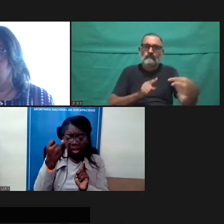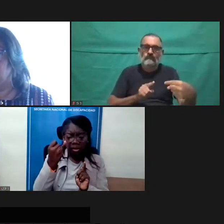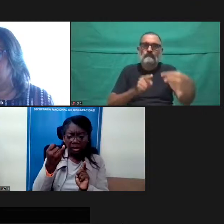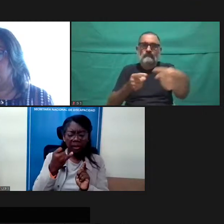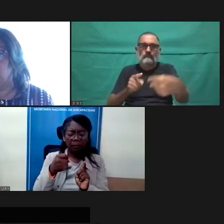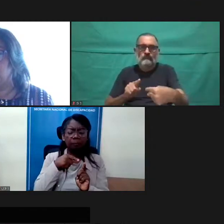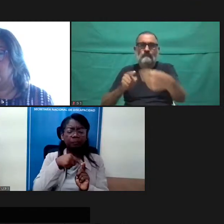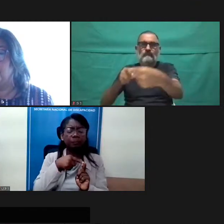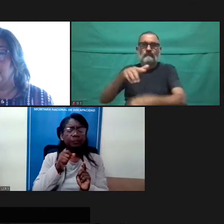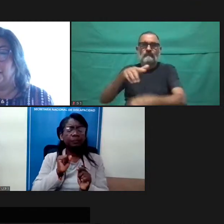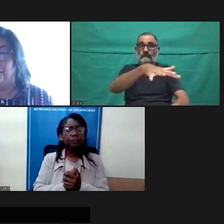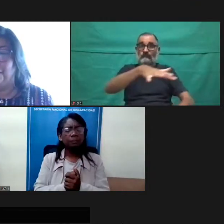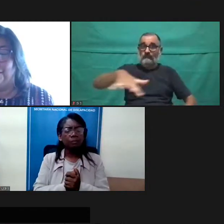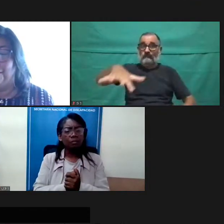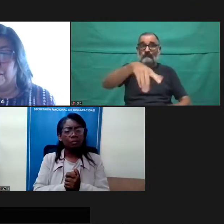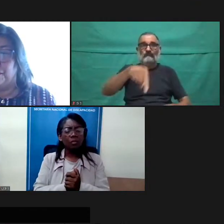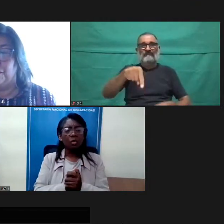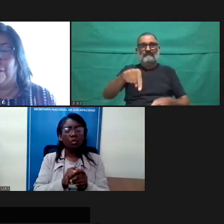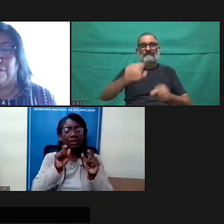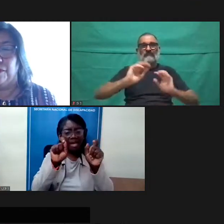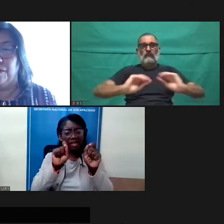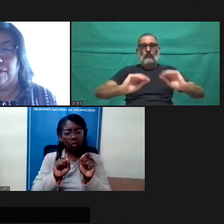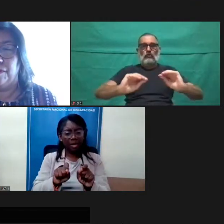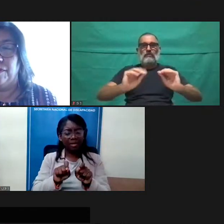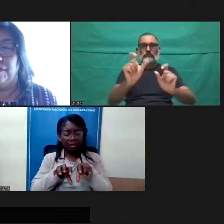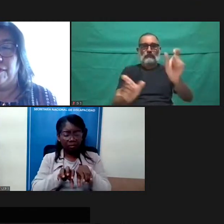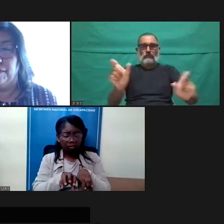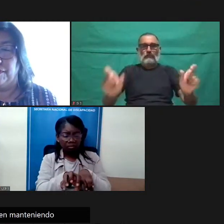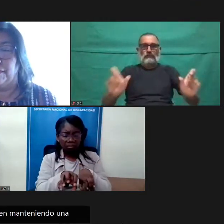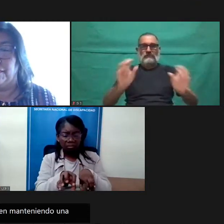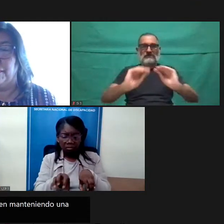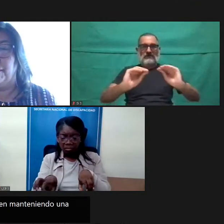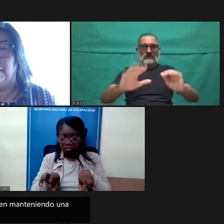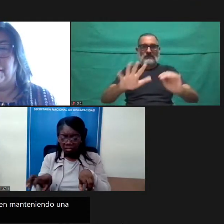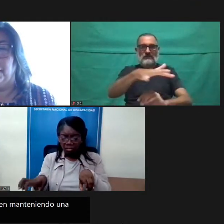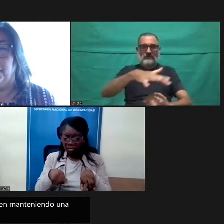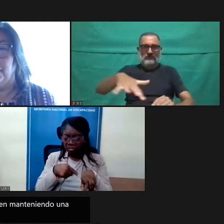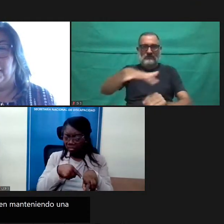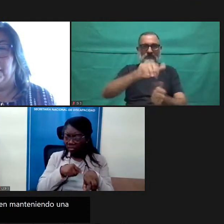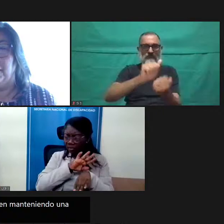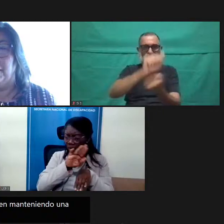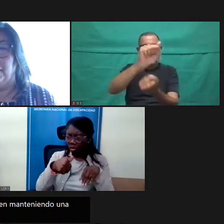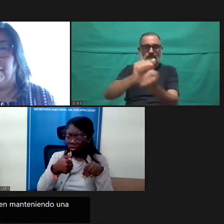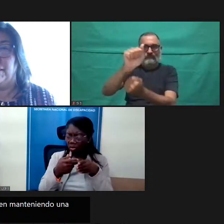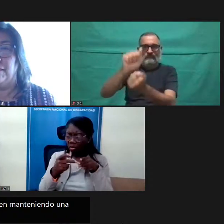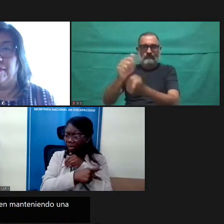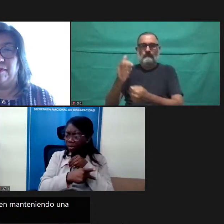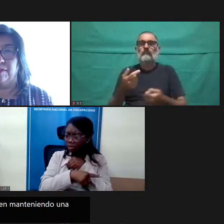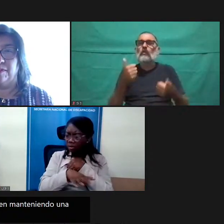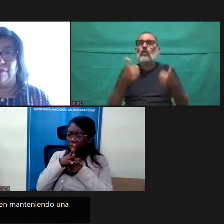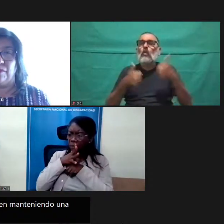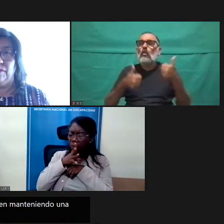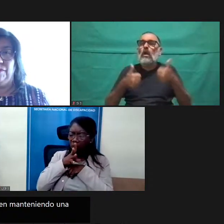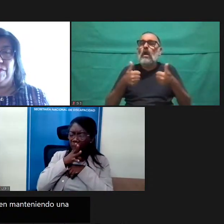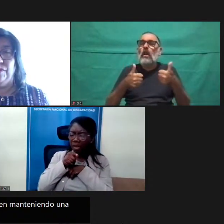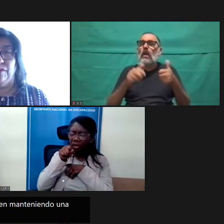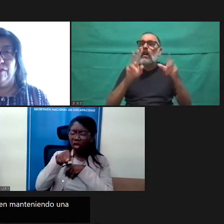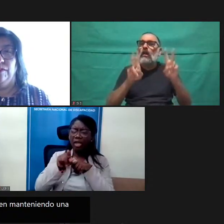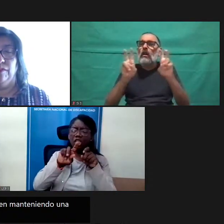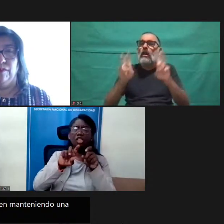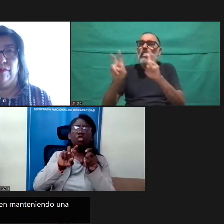teachers training and the ideas that keep segregated education while all countries